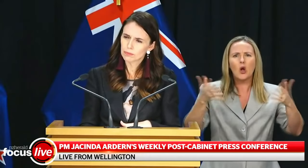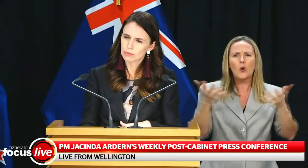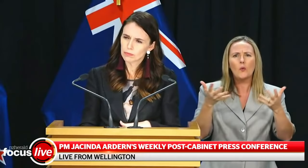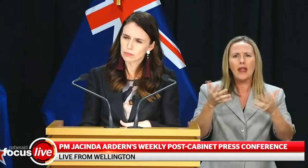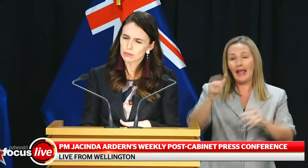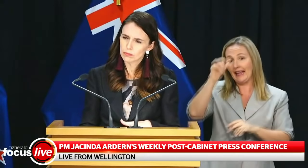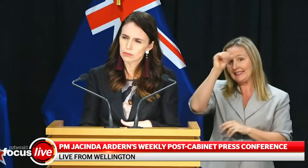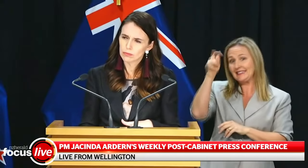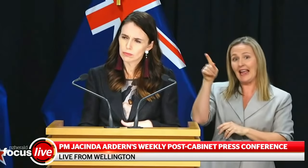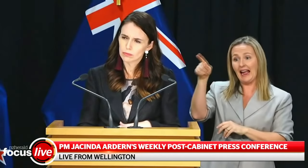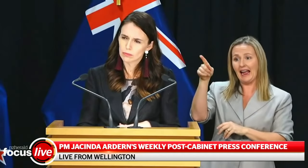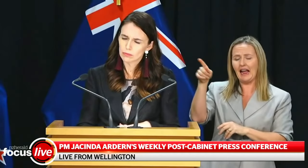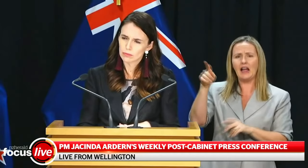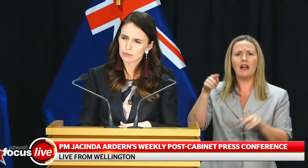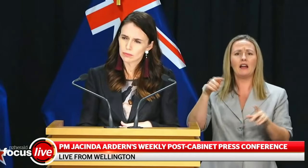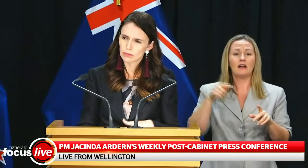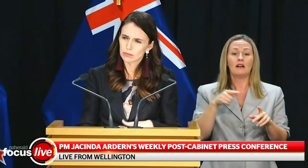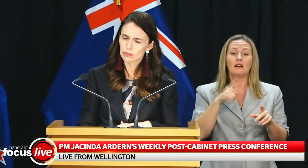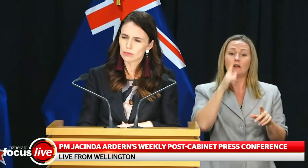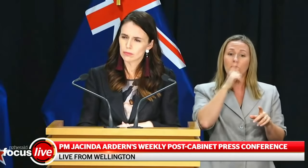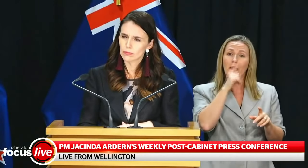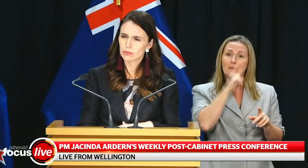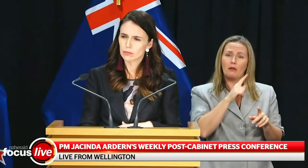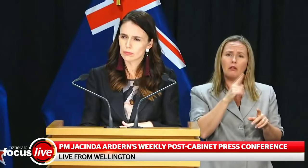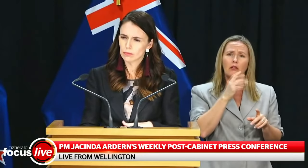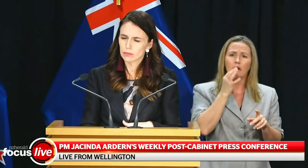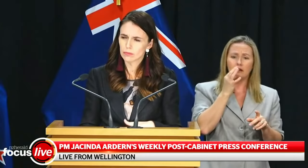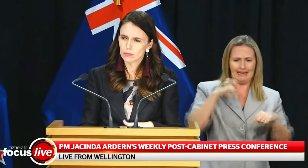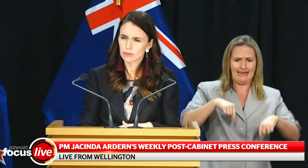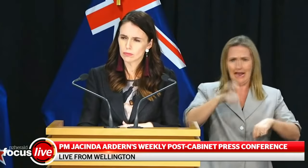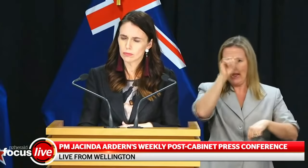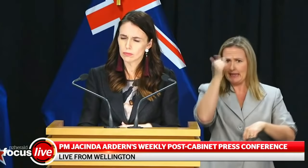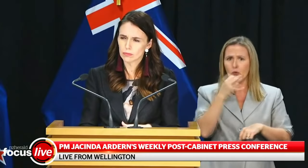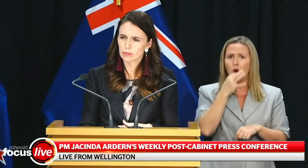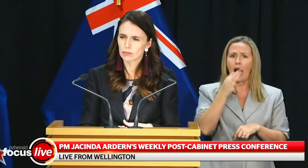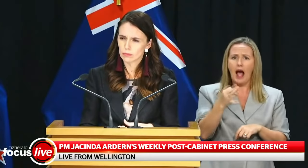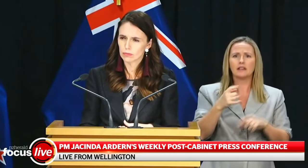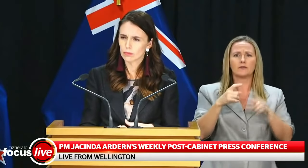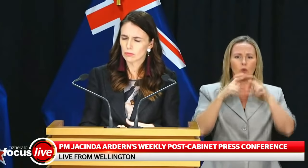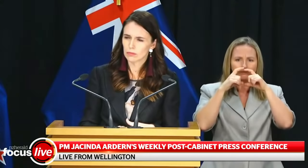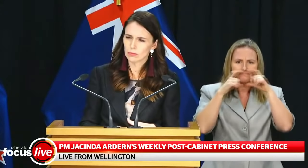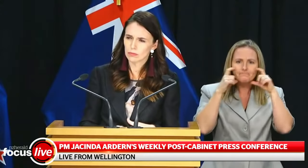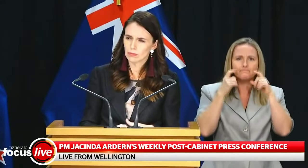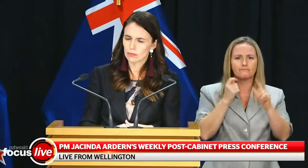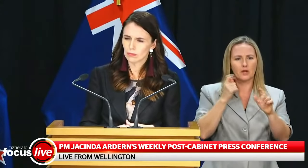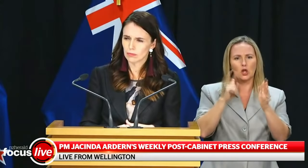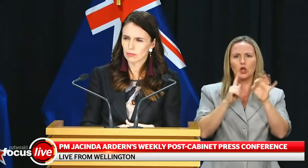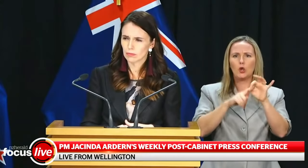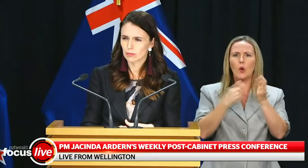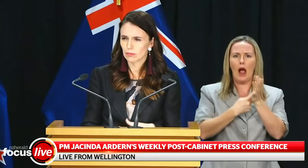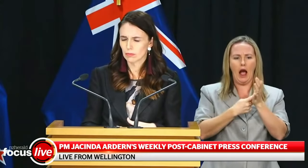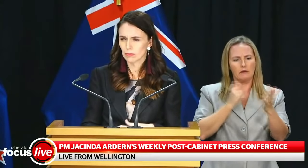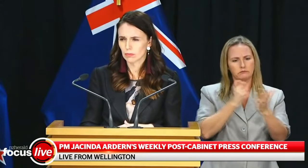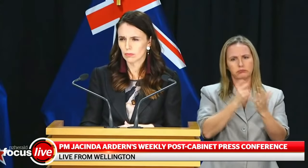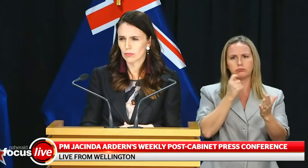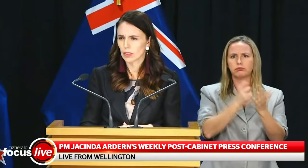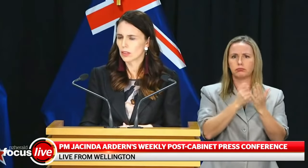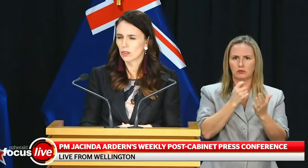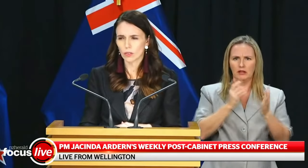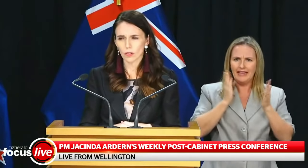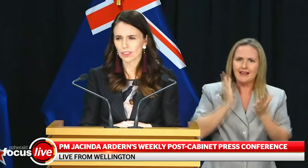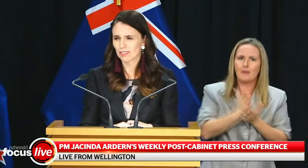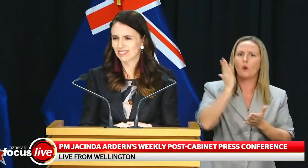had public health experts calling for mandatory QR codes and for wider use of mask levels at alert levels. Has the government become a bit